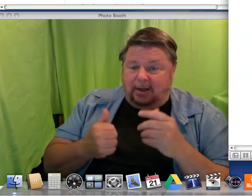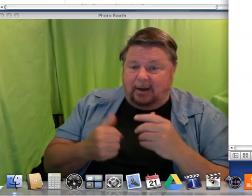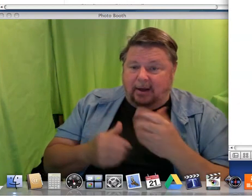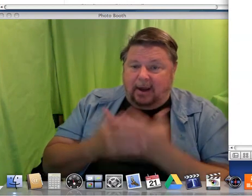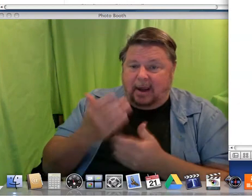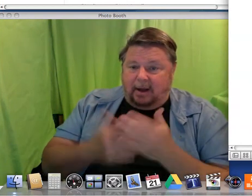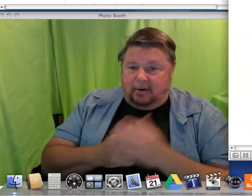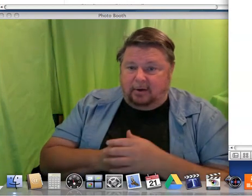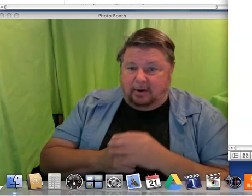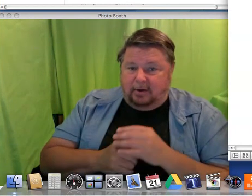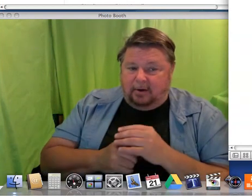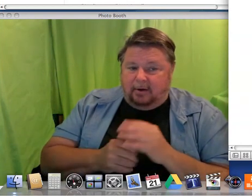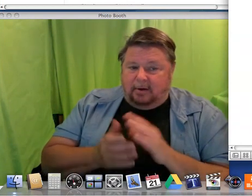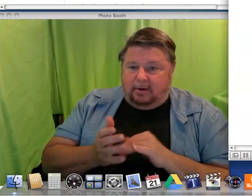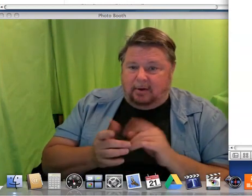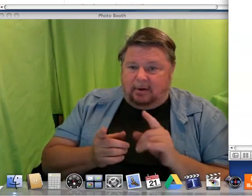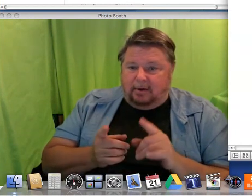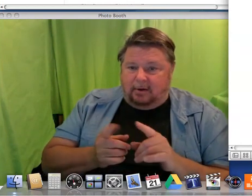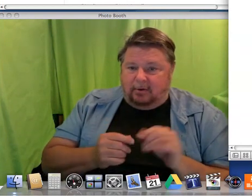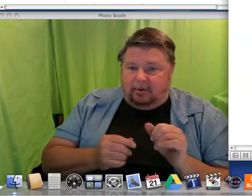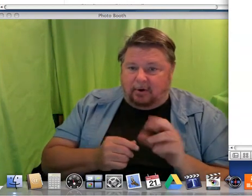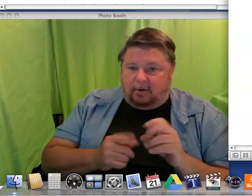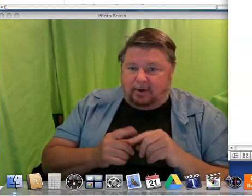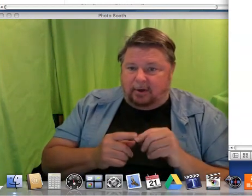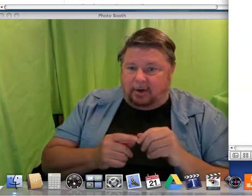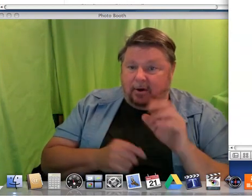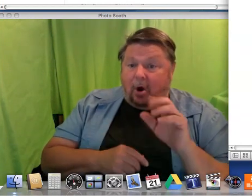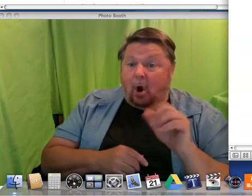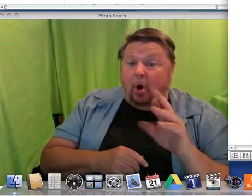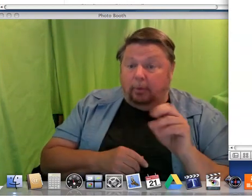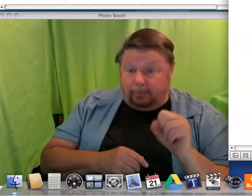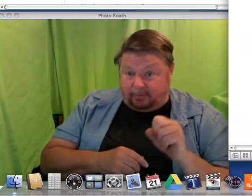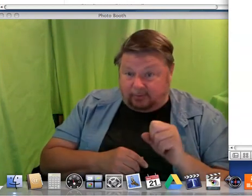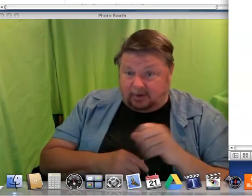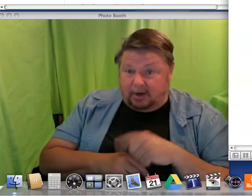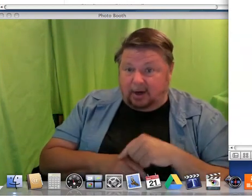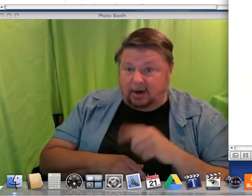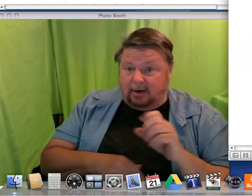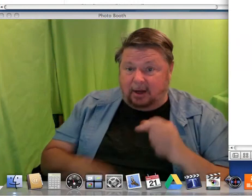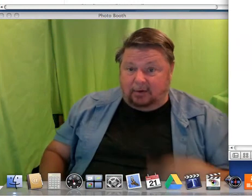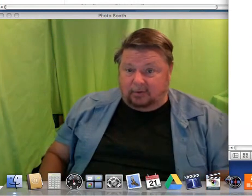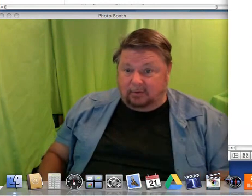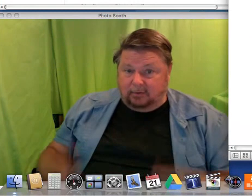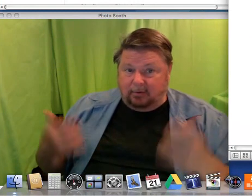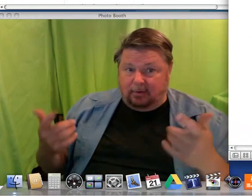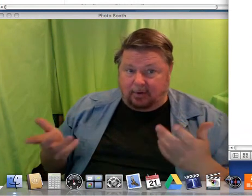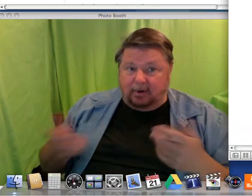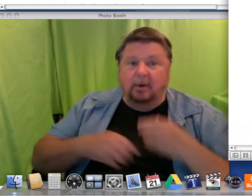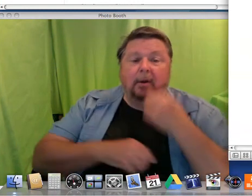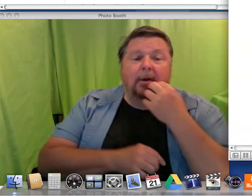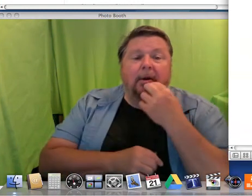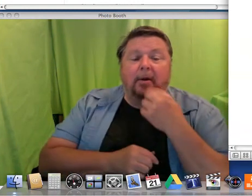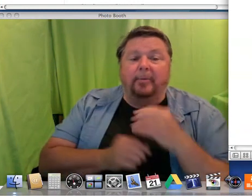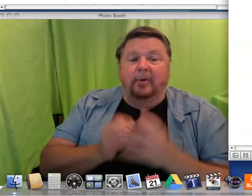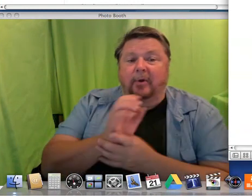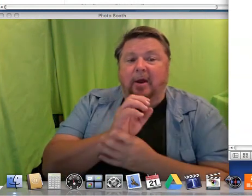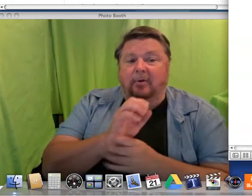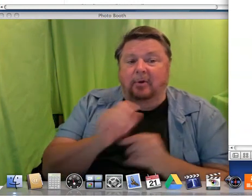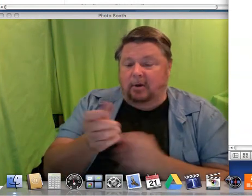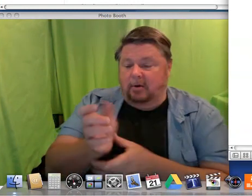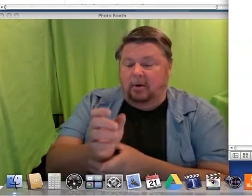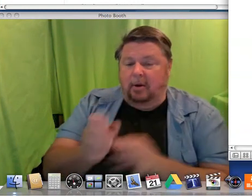the hand than there are in the arms and legs, right? If you